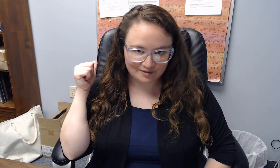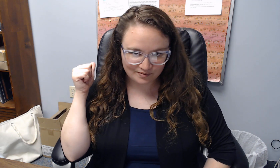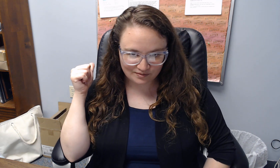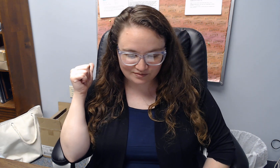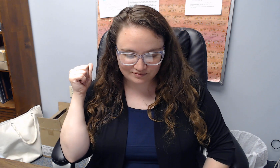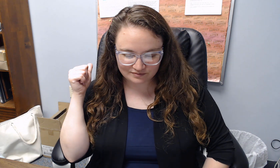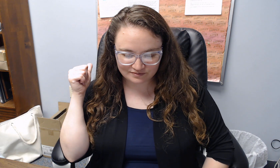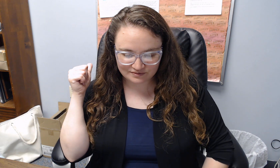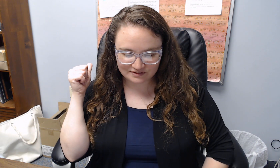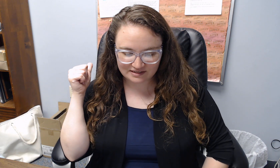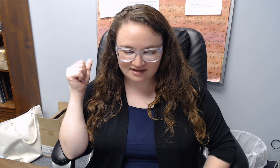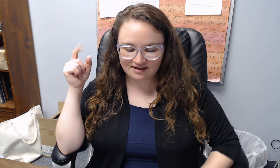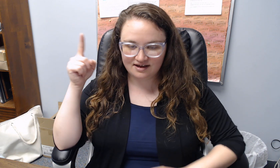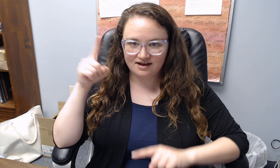Undeniable,